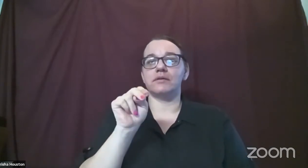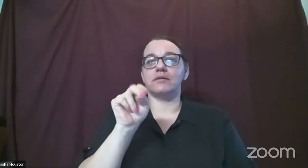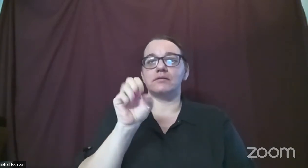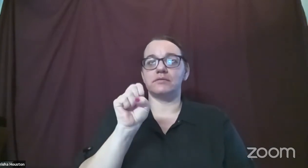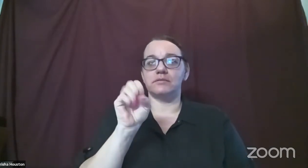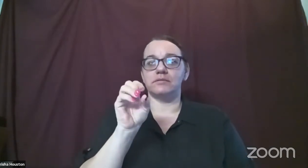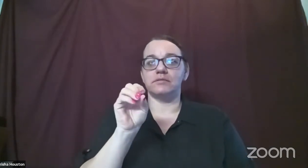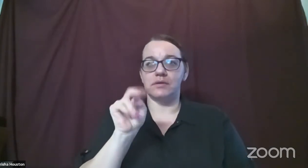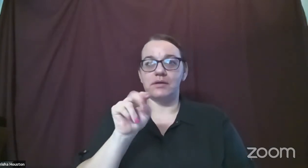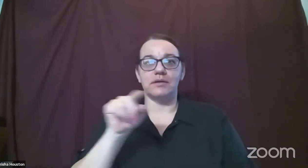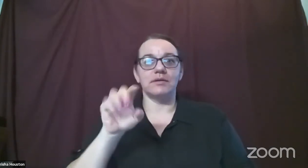Johnson